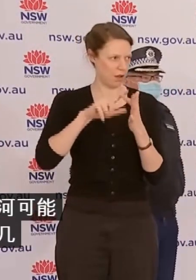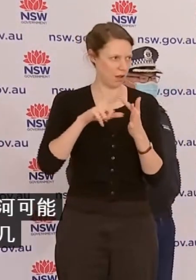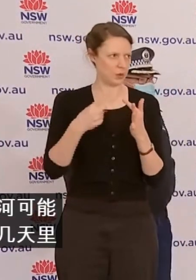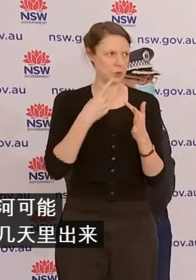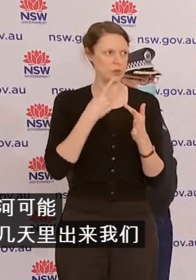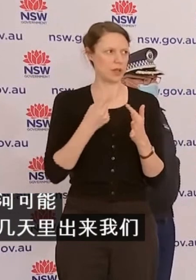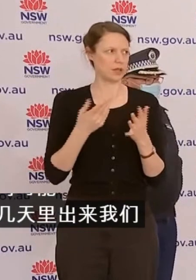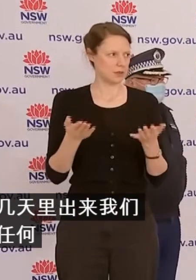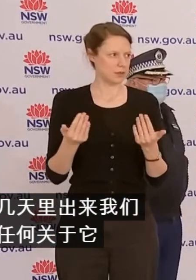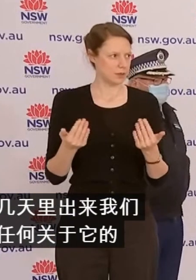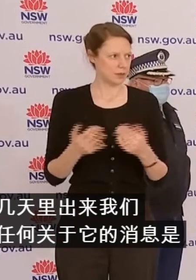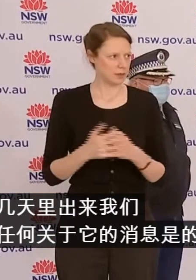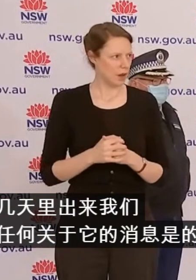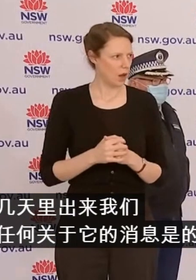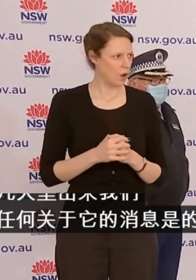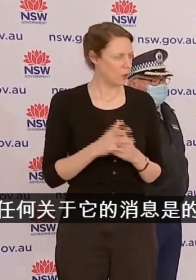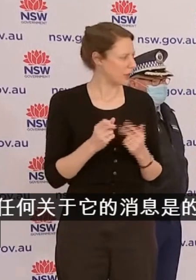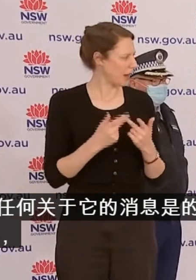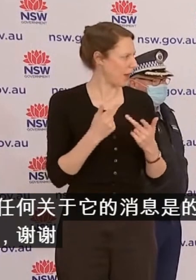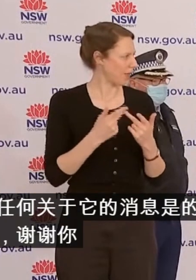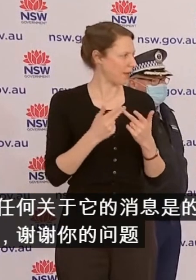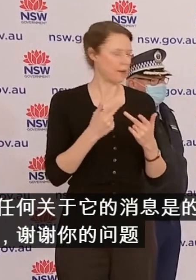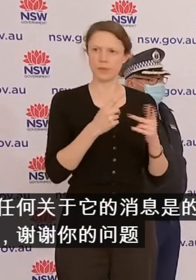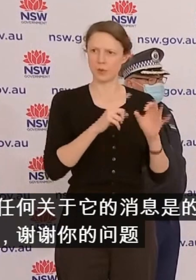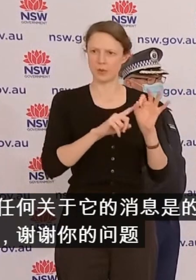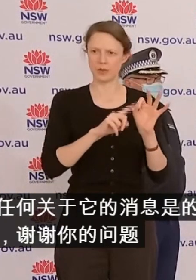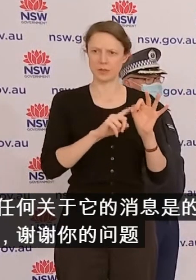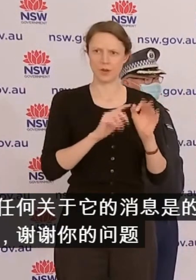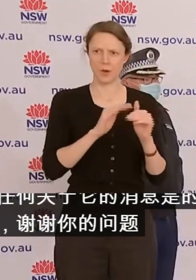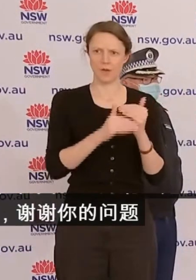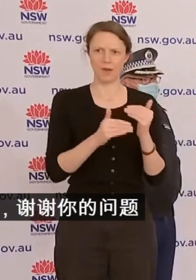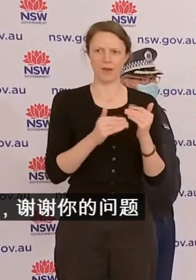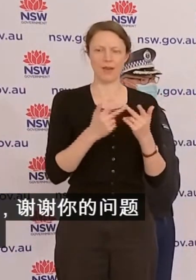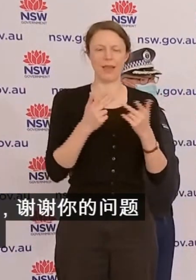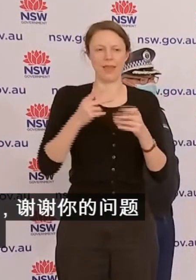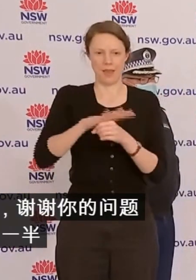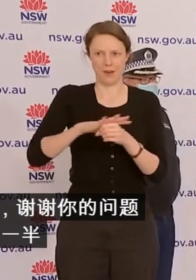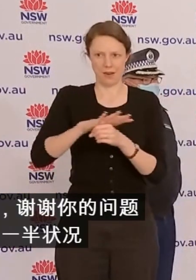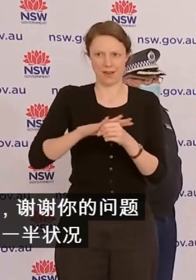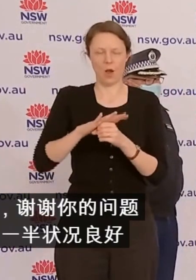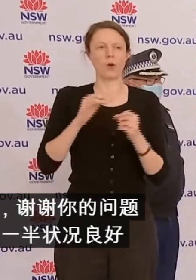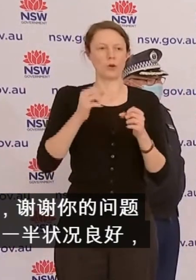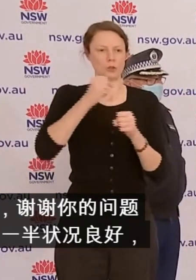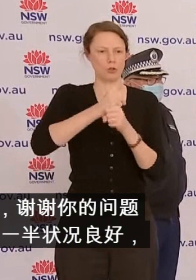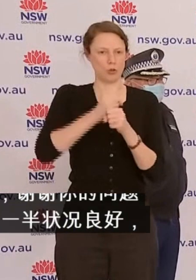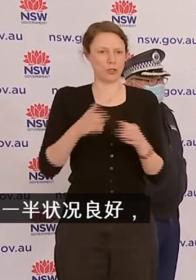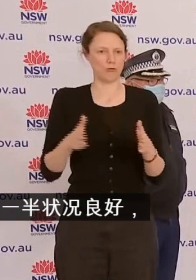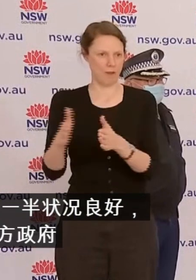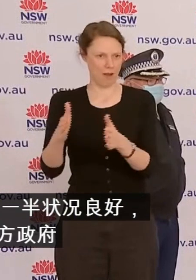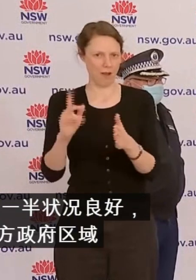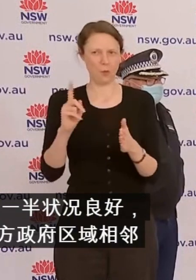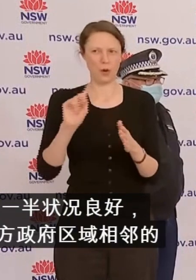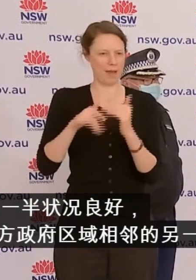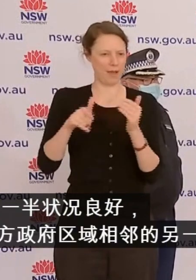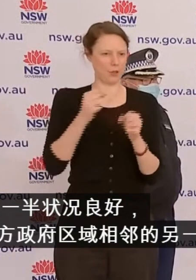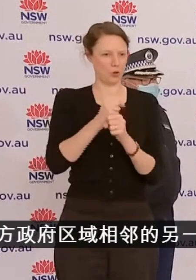come out in the next couple of days. We haven't heard anything about Georges River. No, thank you for the question. Unfortunately, half of Georges River is doing well, but the other